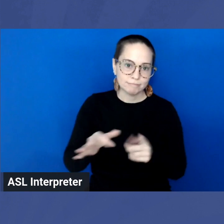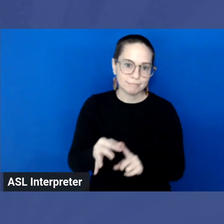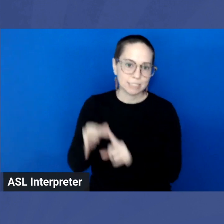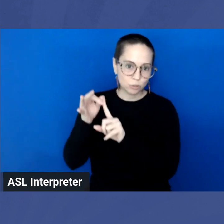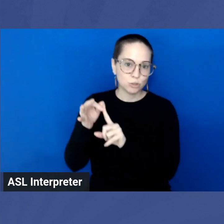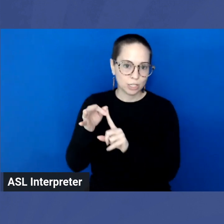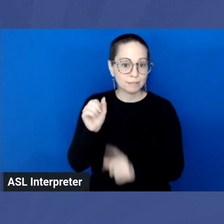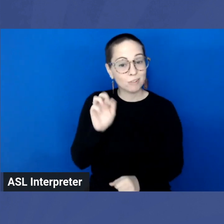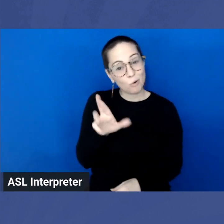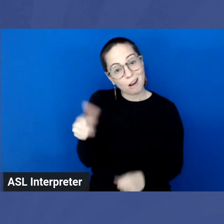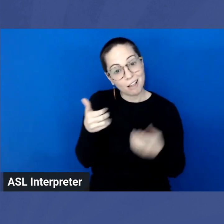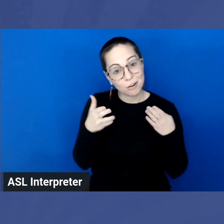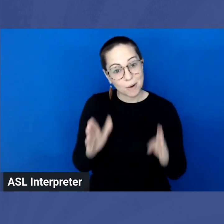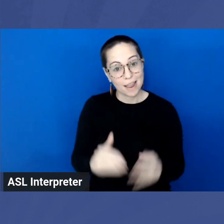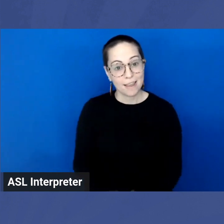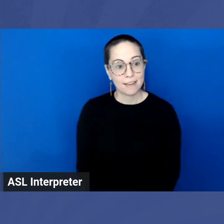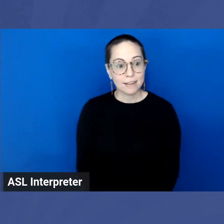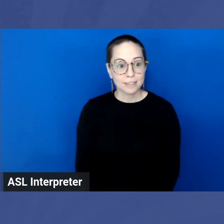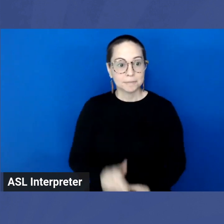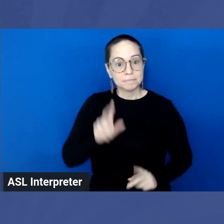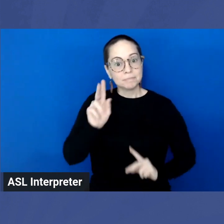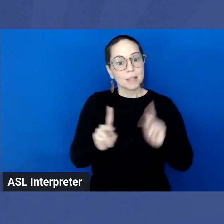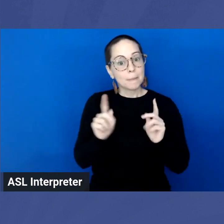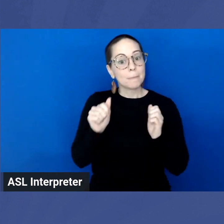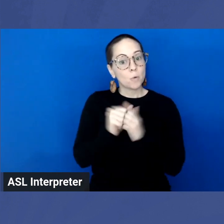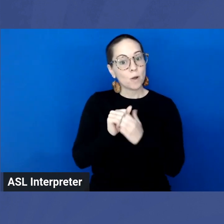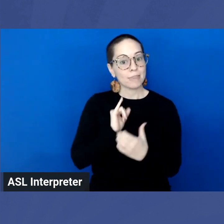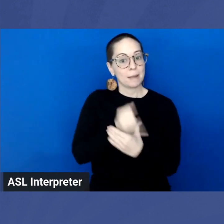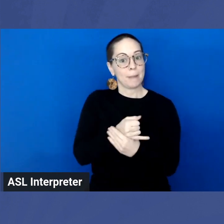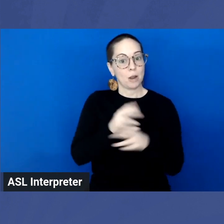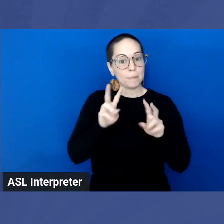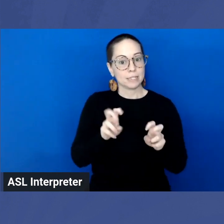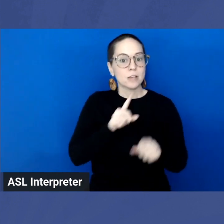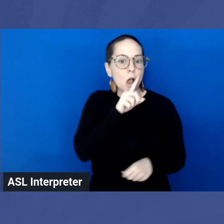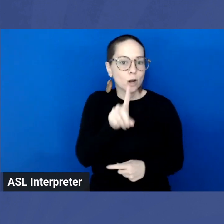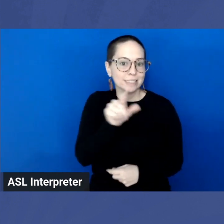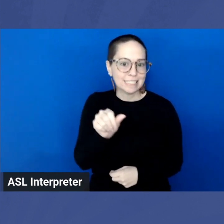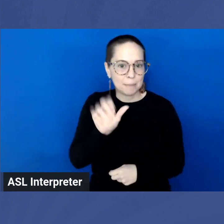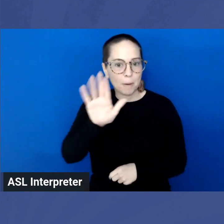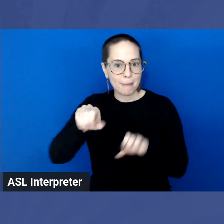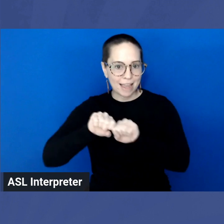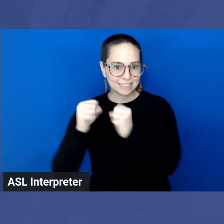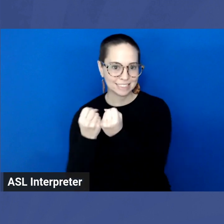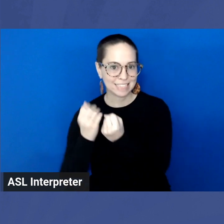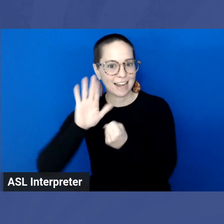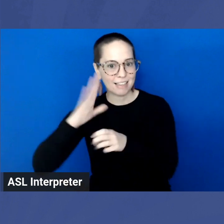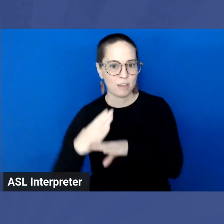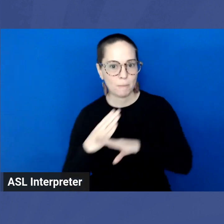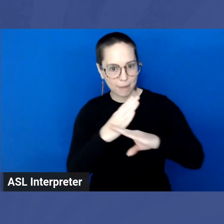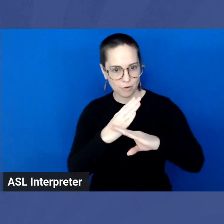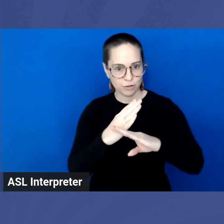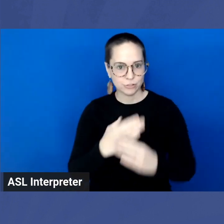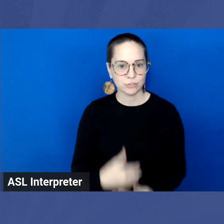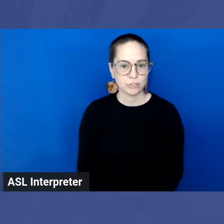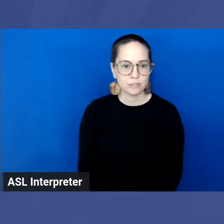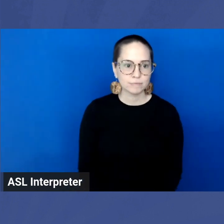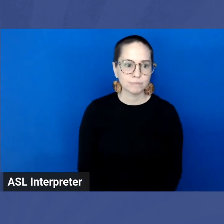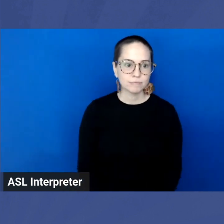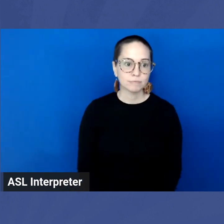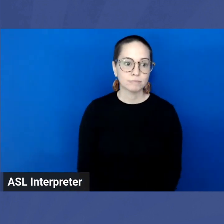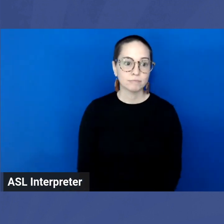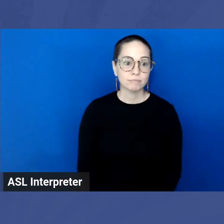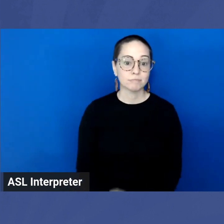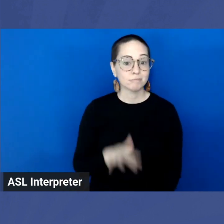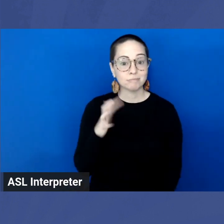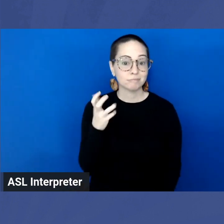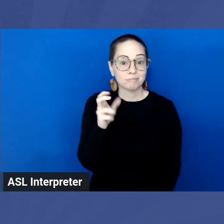said in another way, people with impairments are disabled by society's barriers. When it